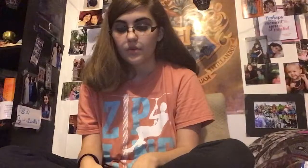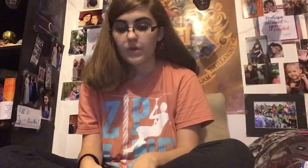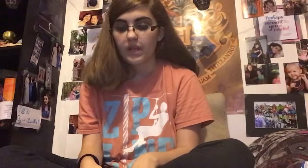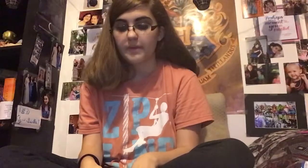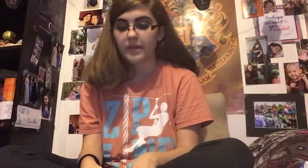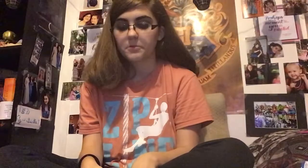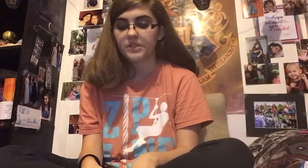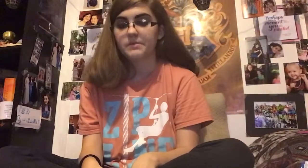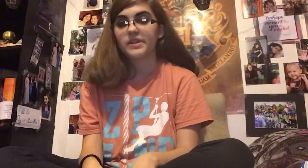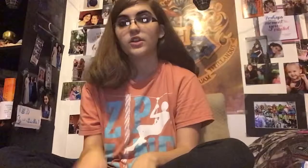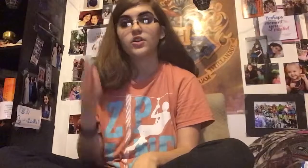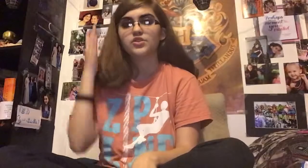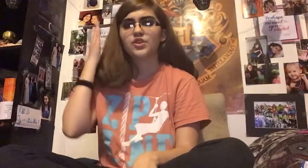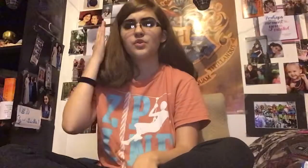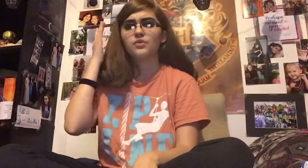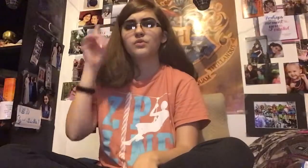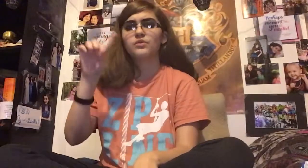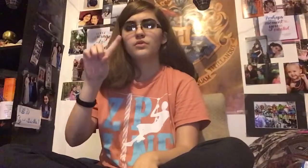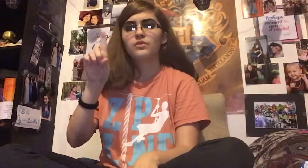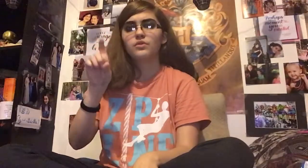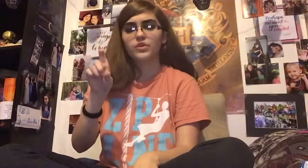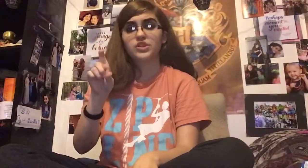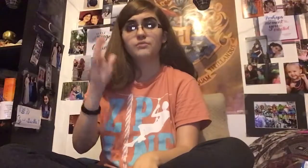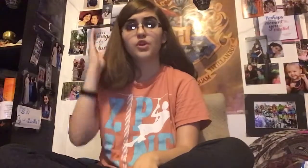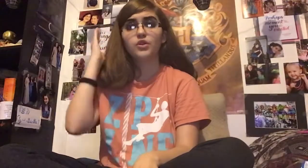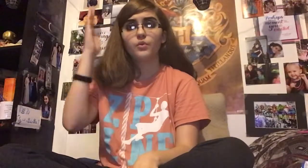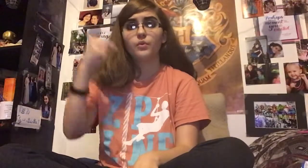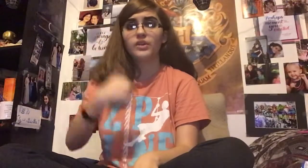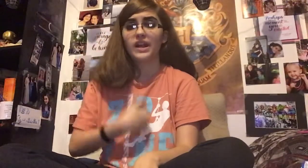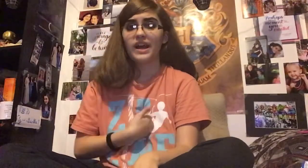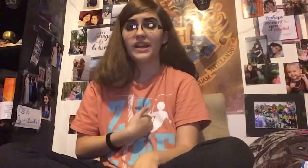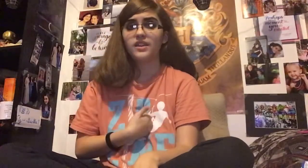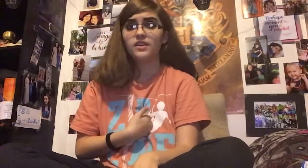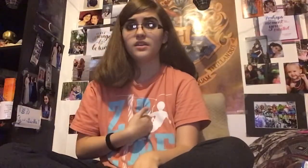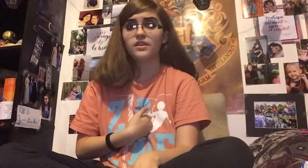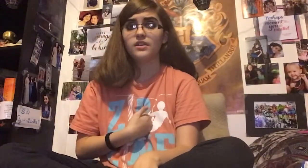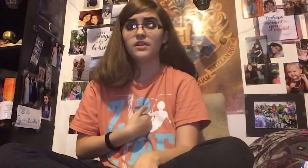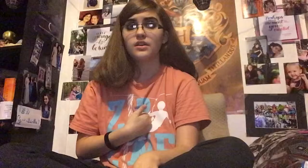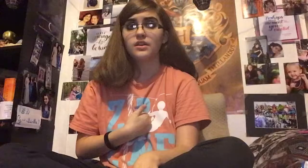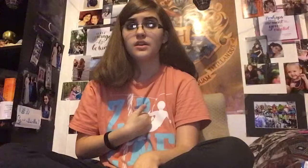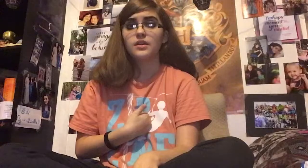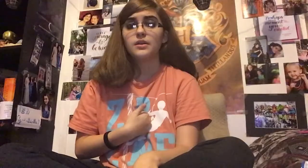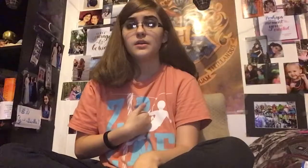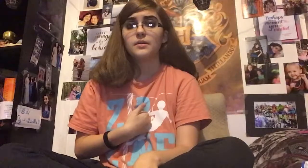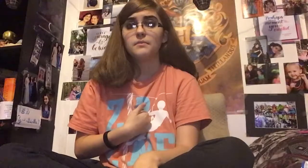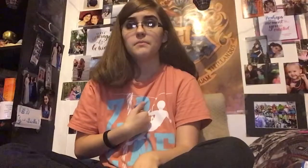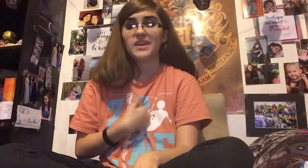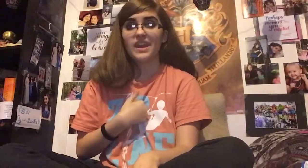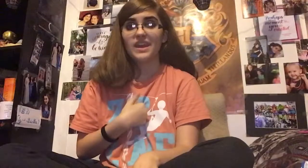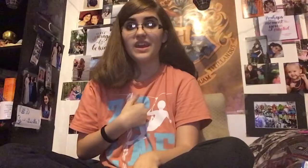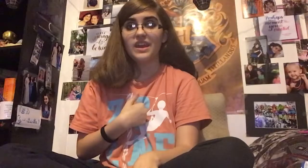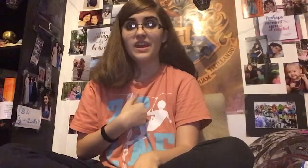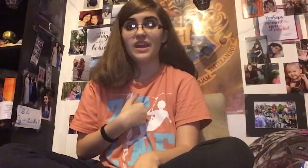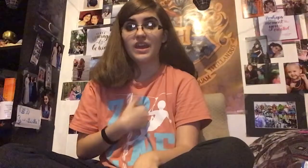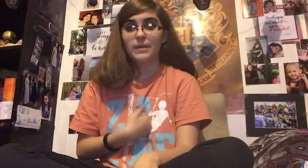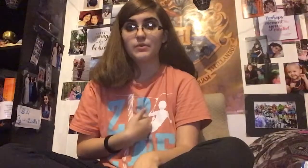Will I be able to speak at all? So, question mark, will I be